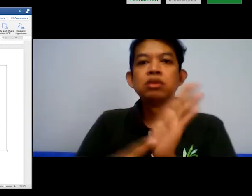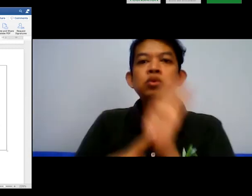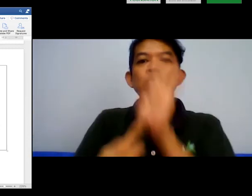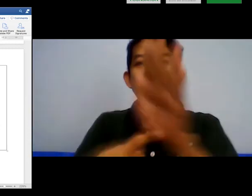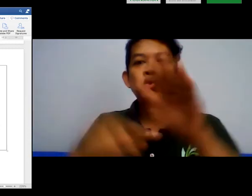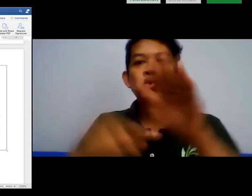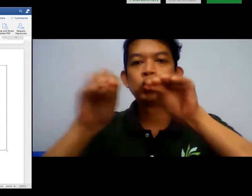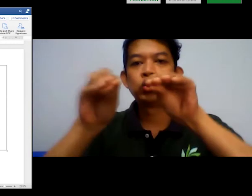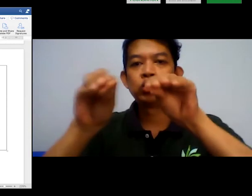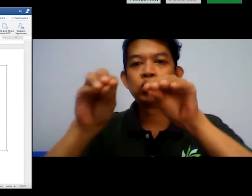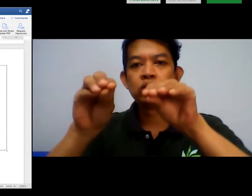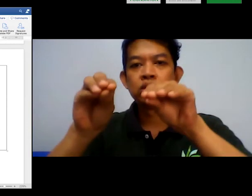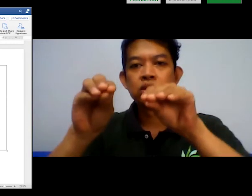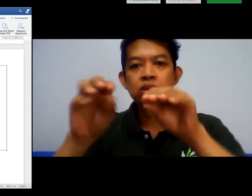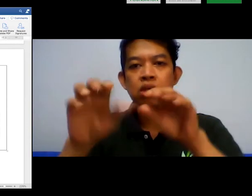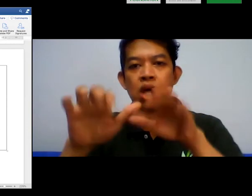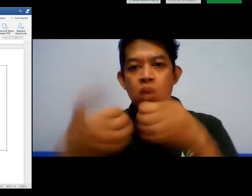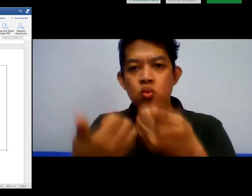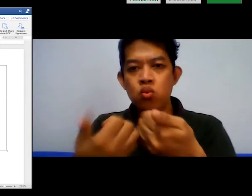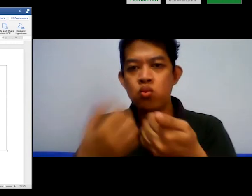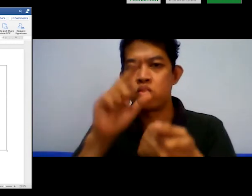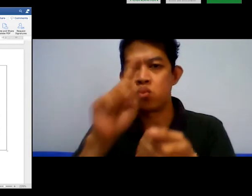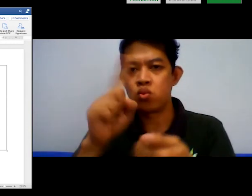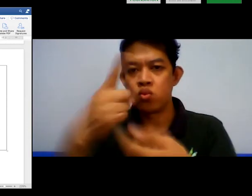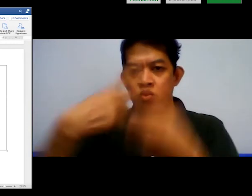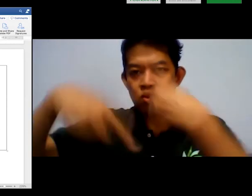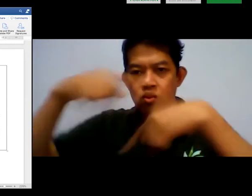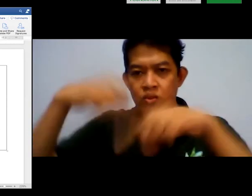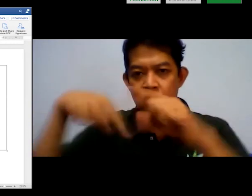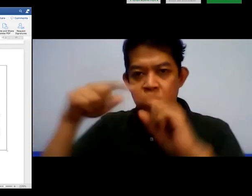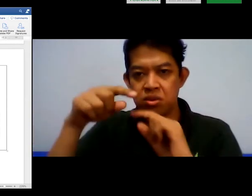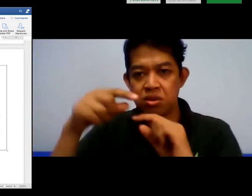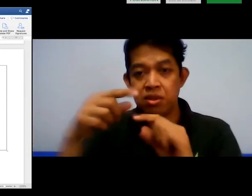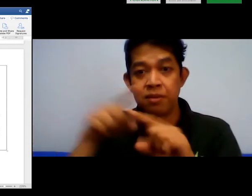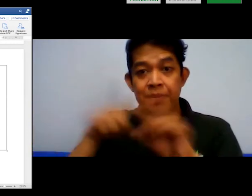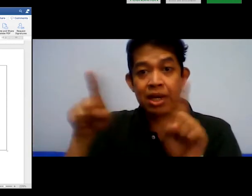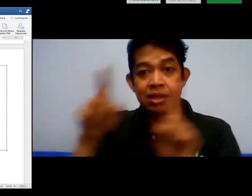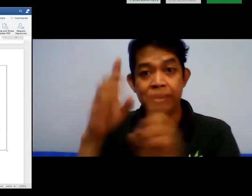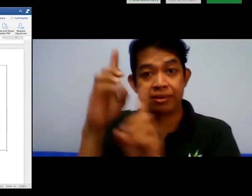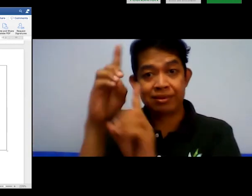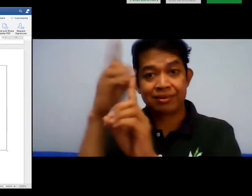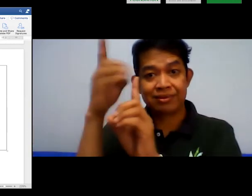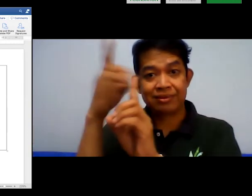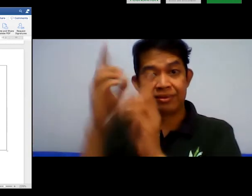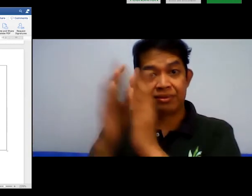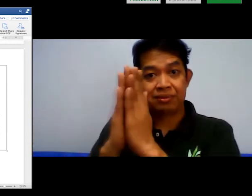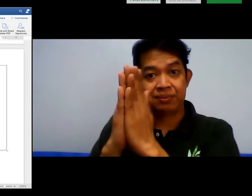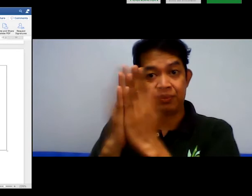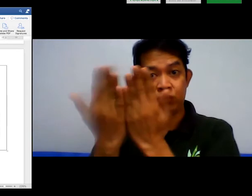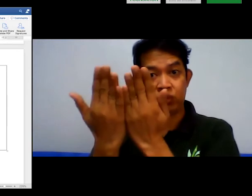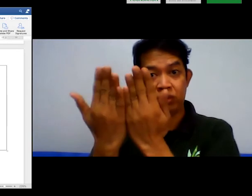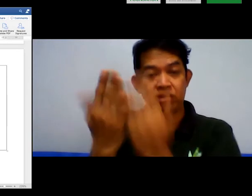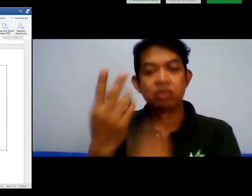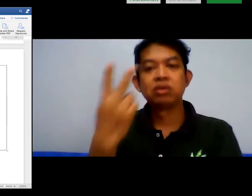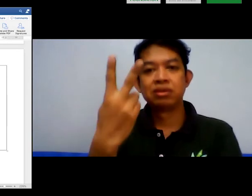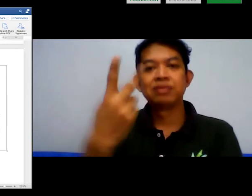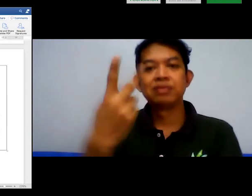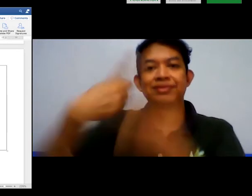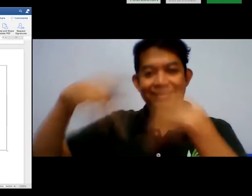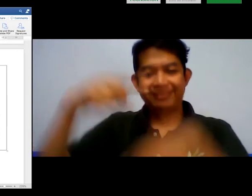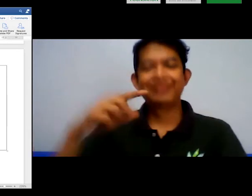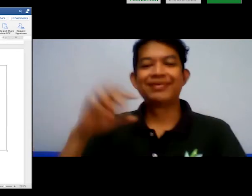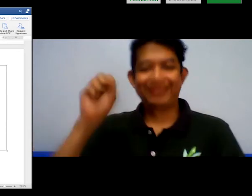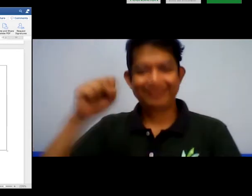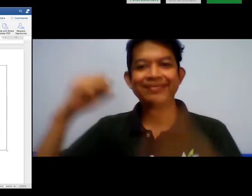We will definitely make the choices, though. We'll make a consensus on what we're going to